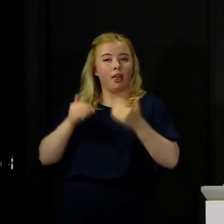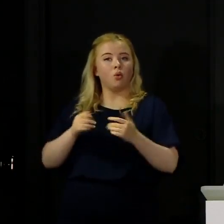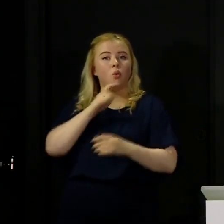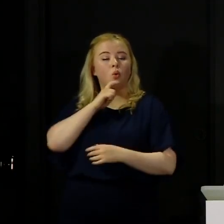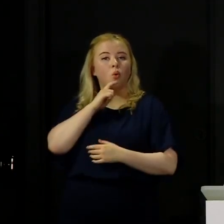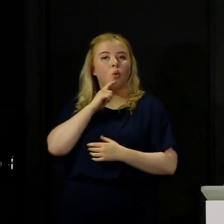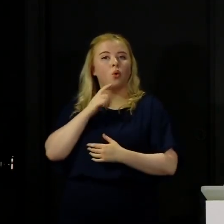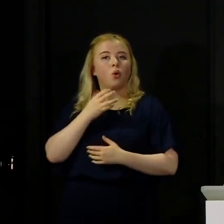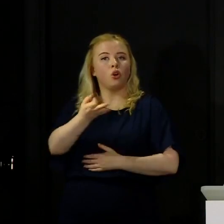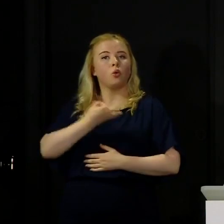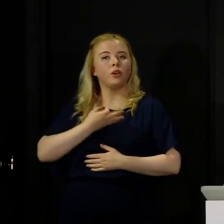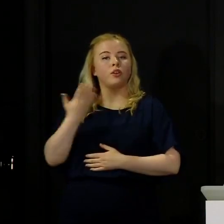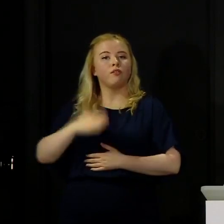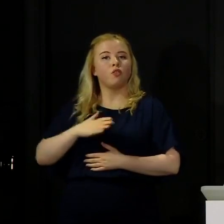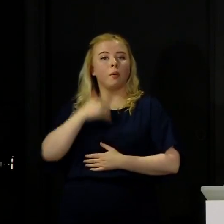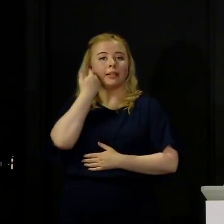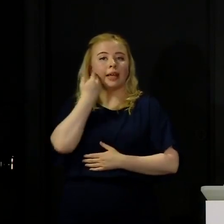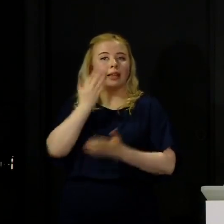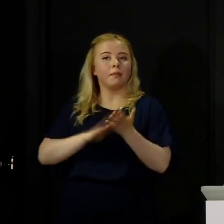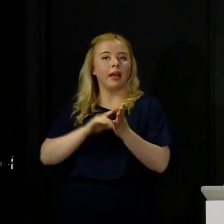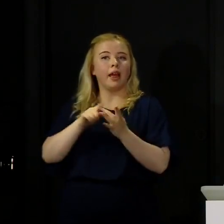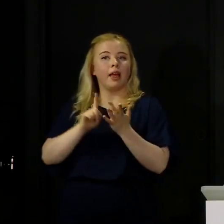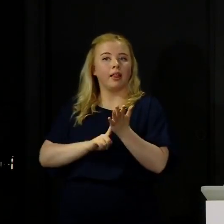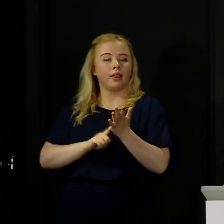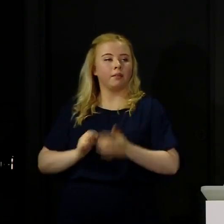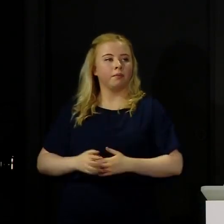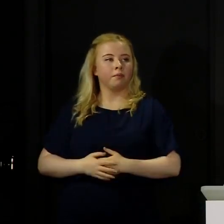to Michael Blackley at the Daily Mail.